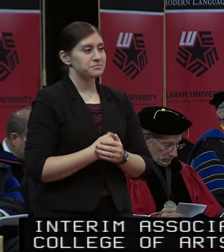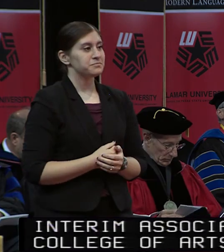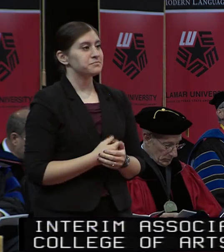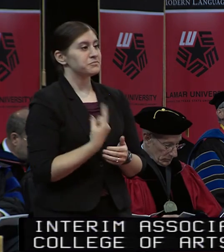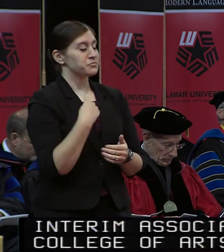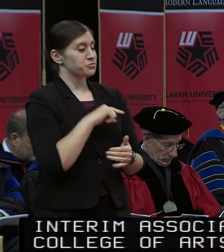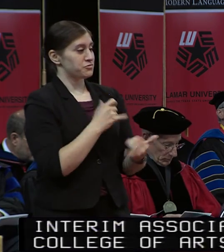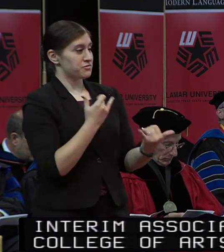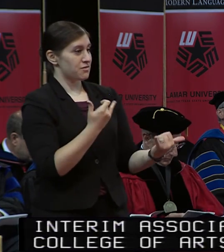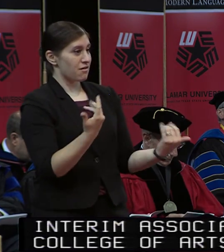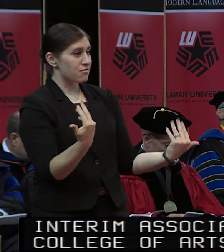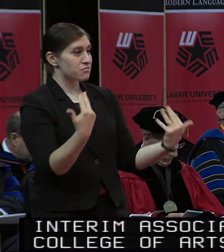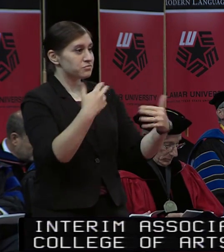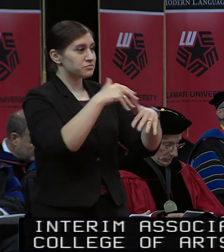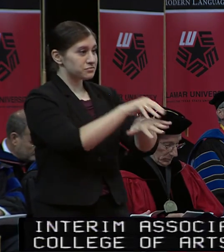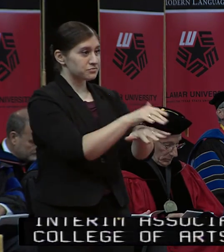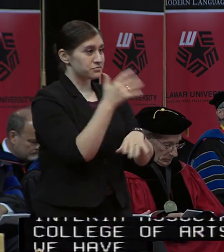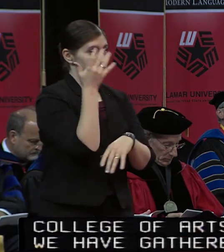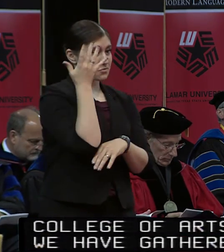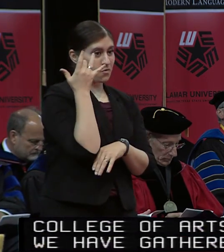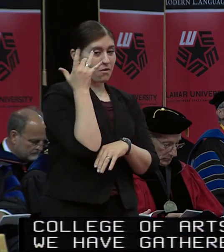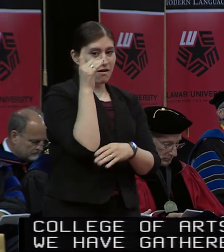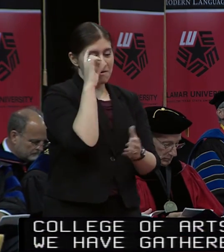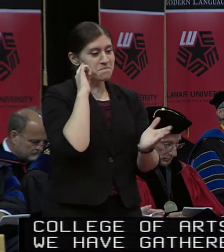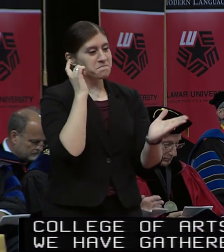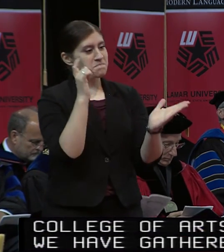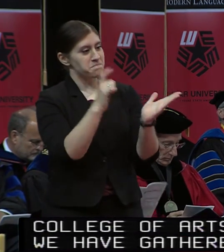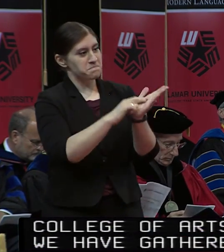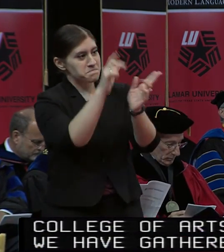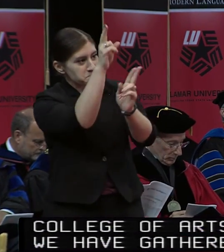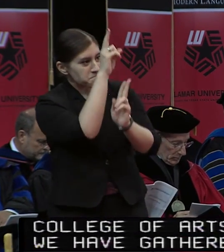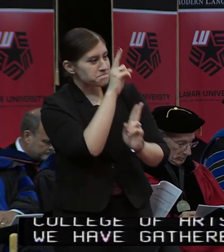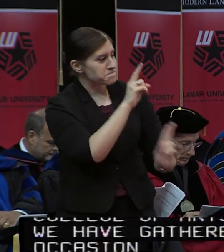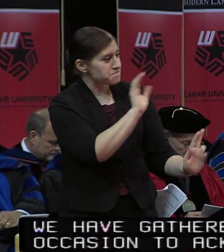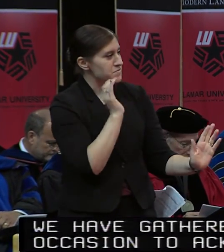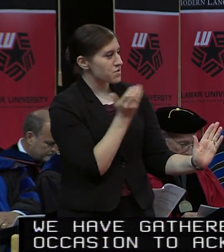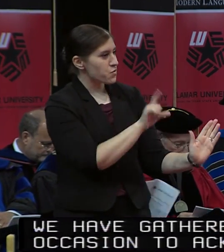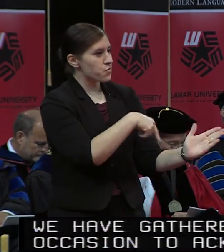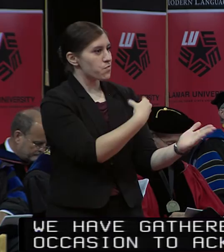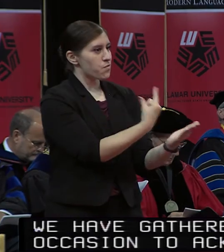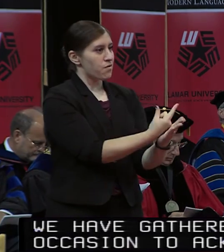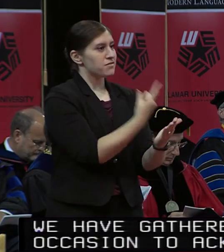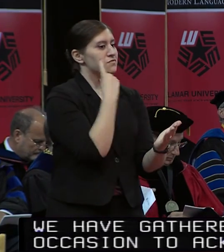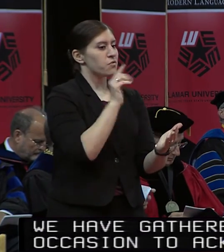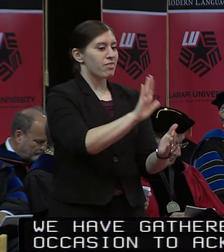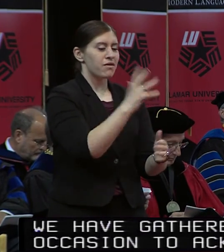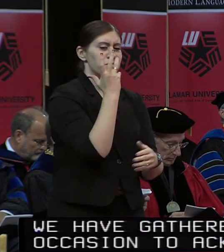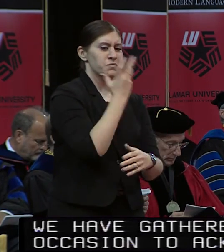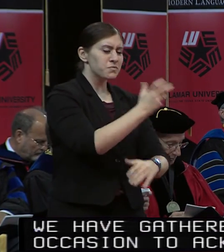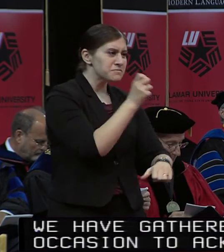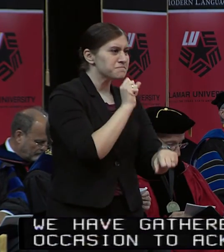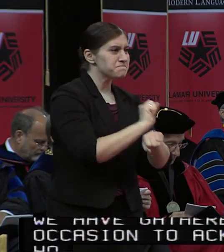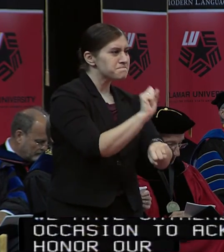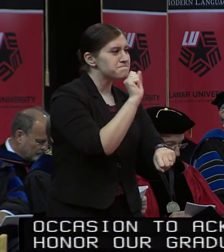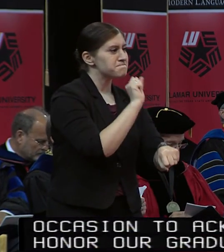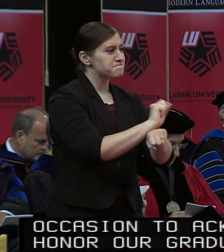have gathered on this special occasion to acknowledge and to honor our graduates for their tireless